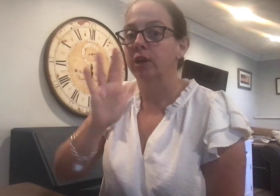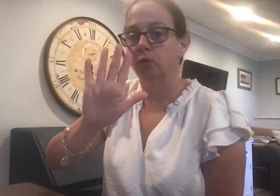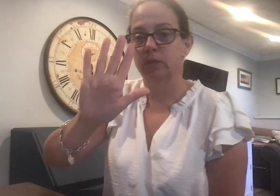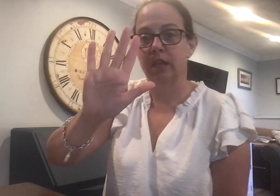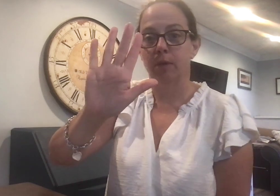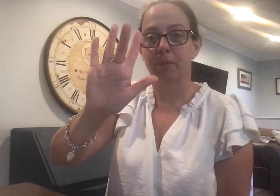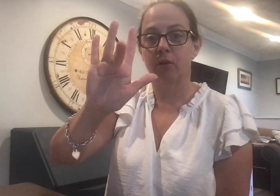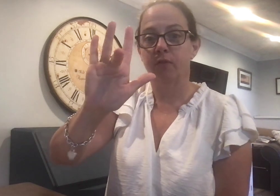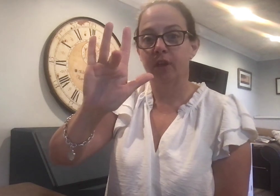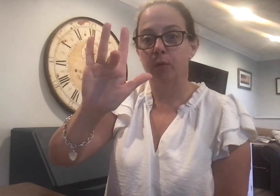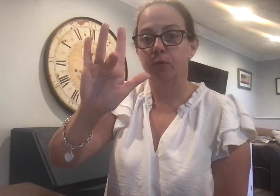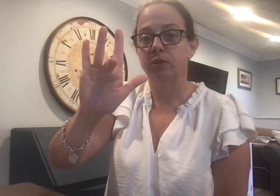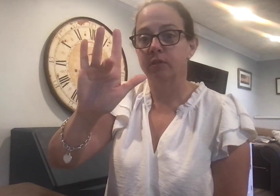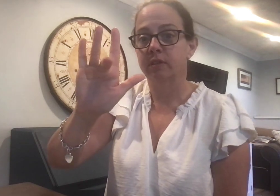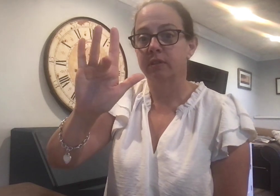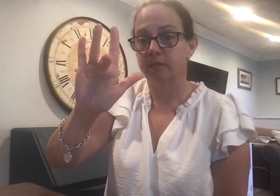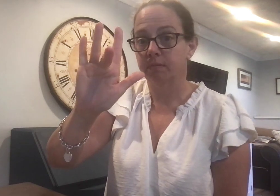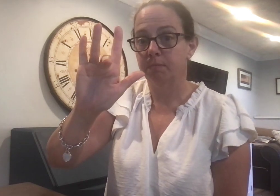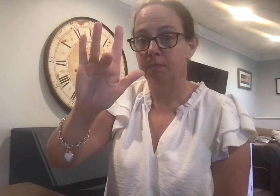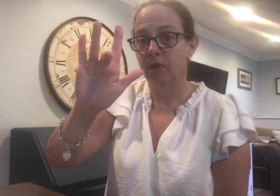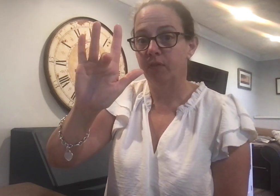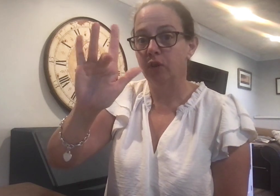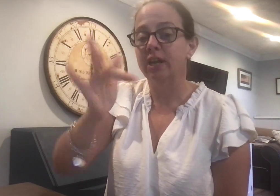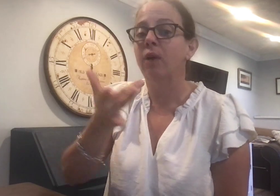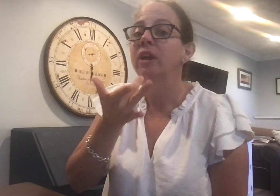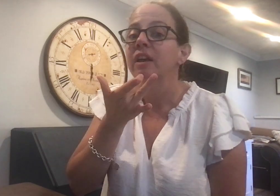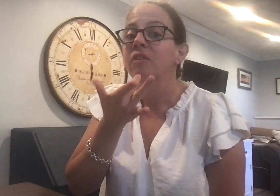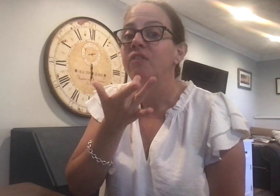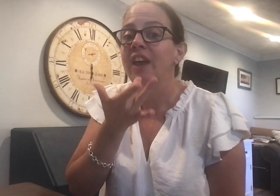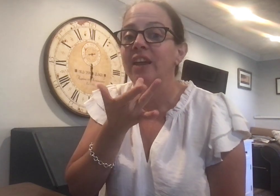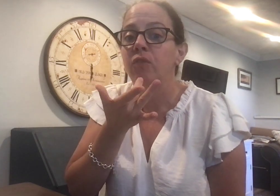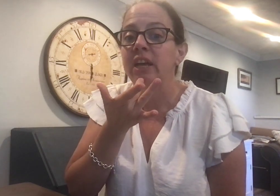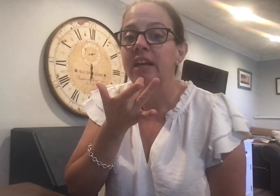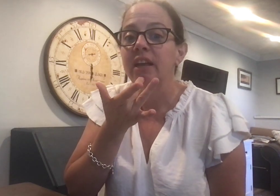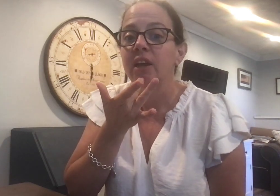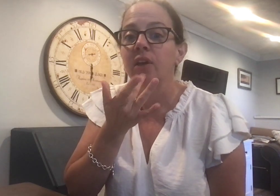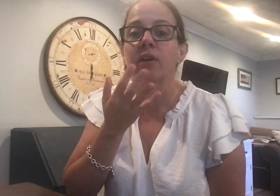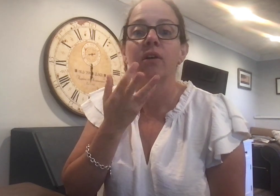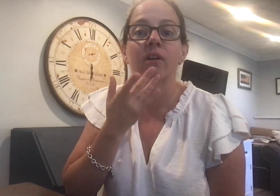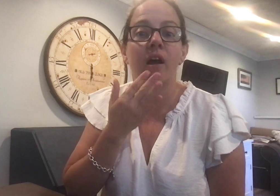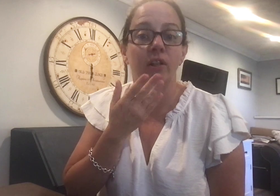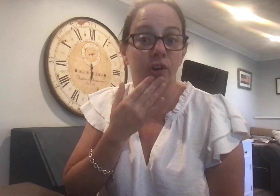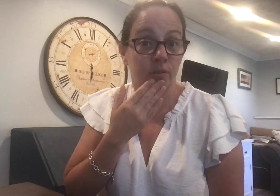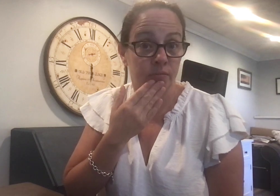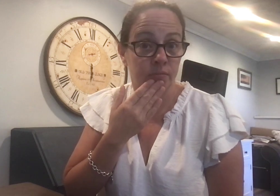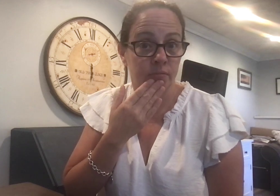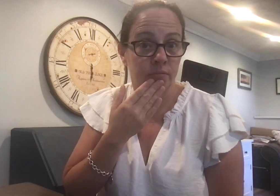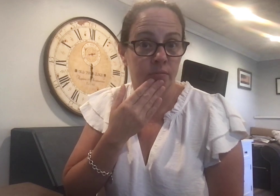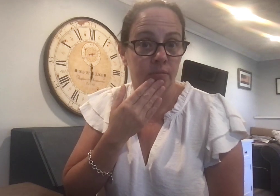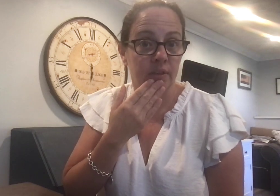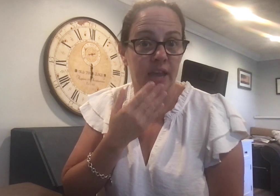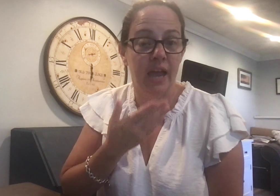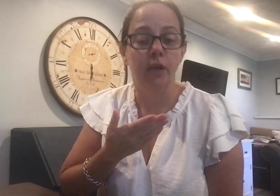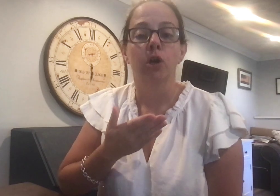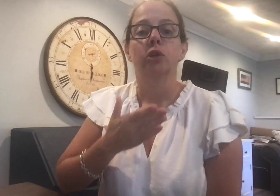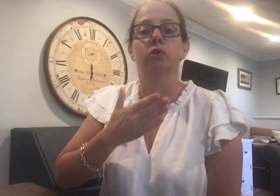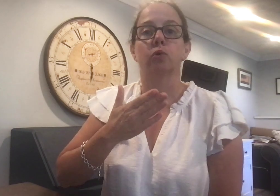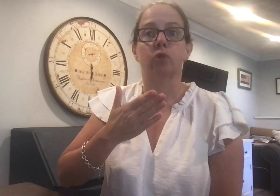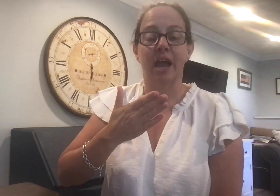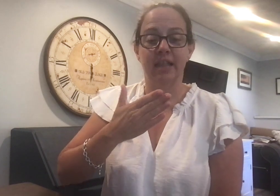So it's like your middle finger, put your middle finger down, favorite color. Okay, so try that